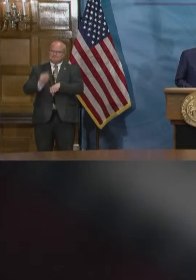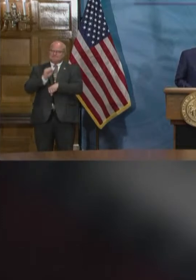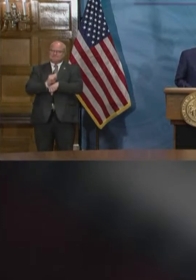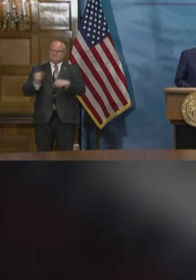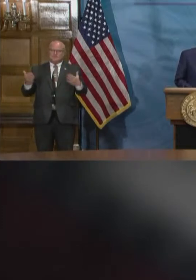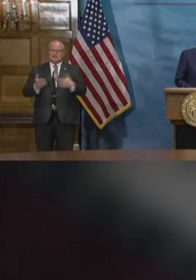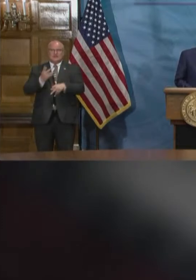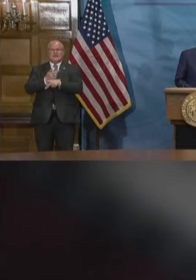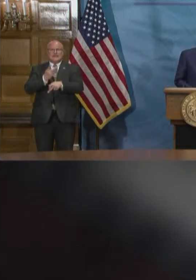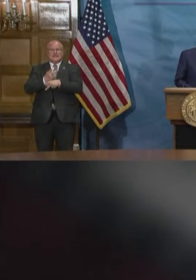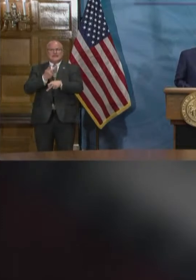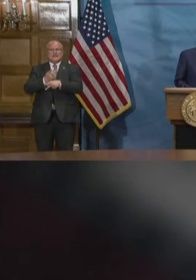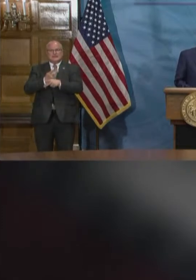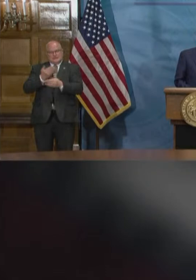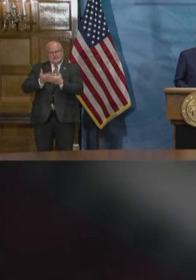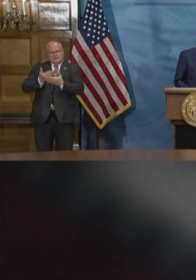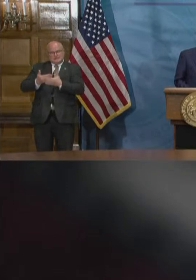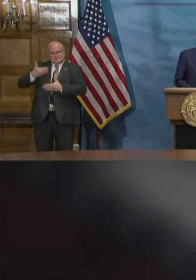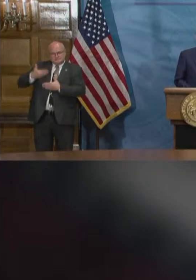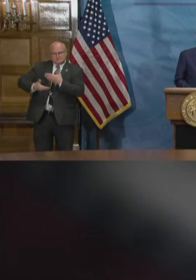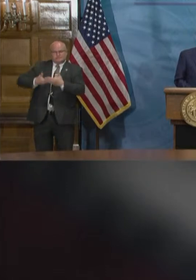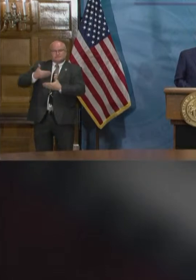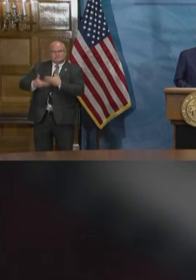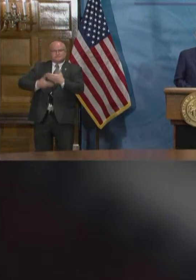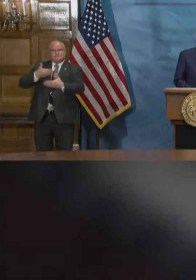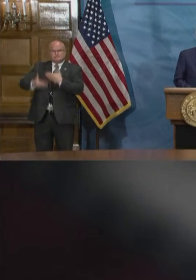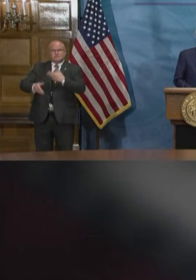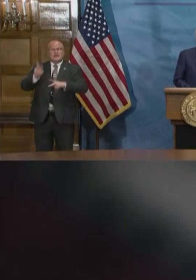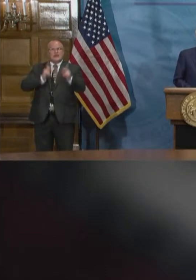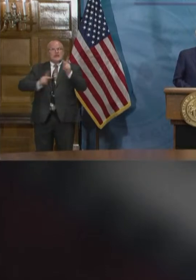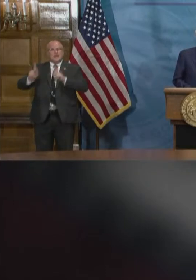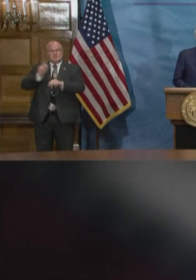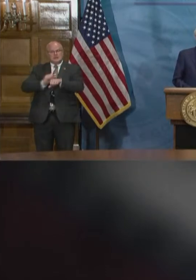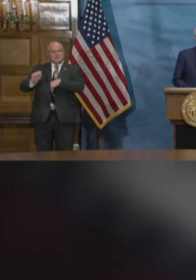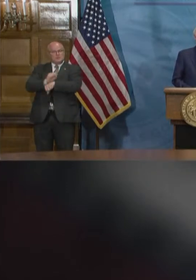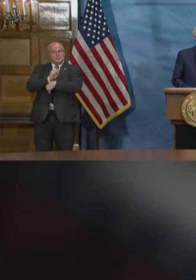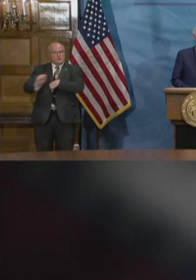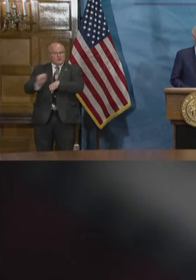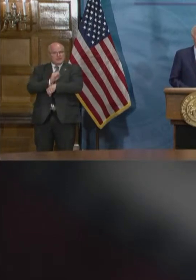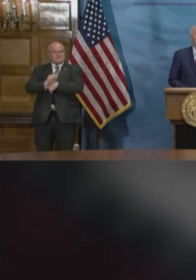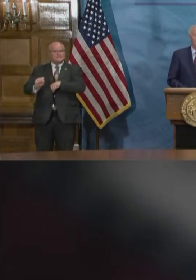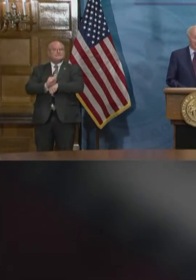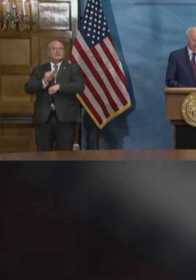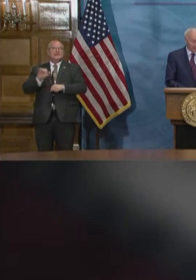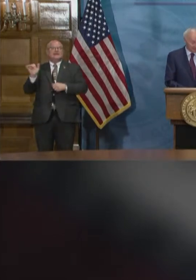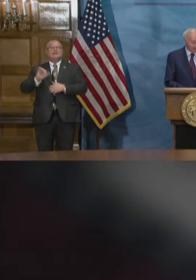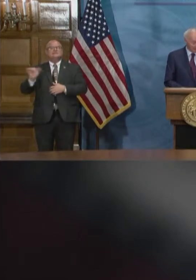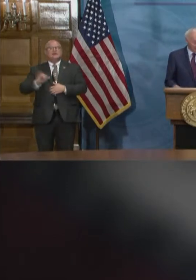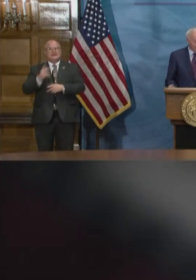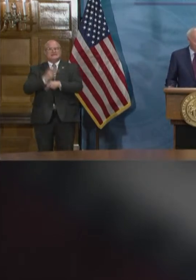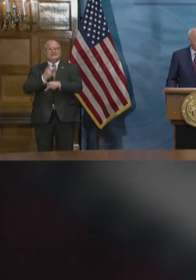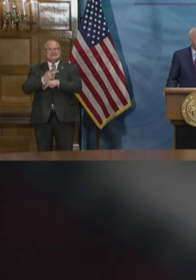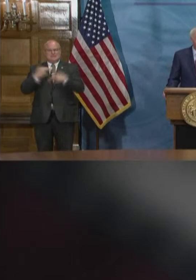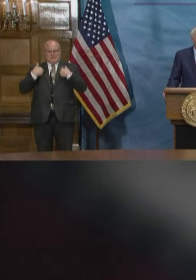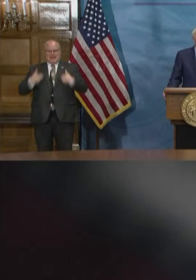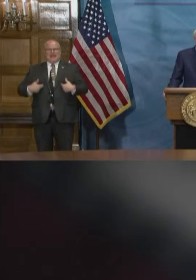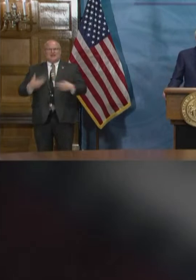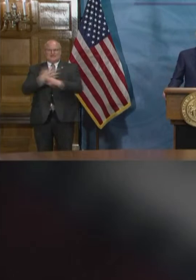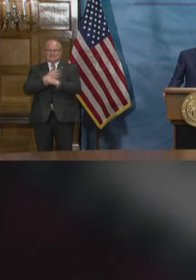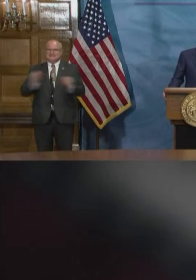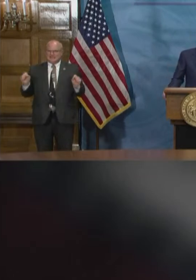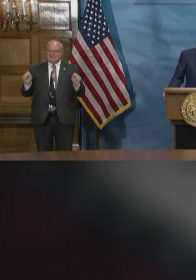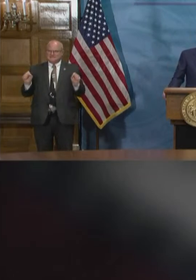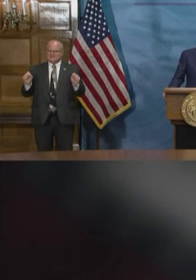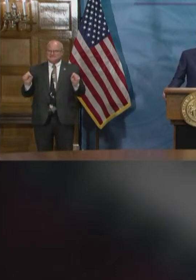in keeping our economy moving and people employed, and as well as keeping them healthy and